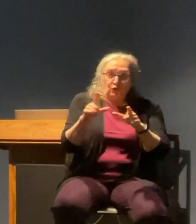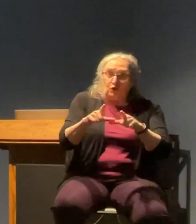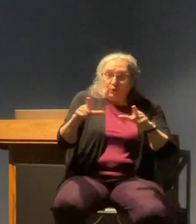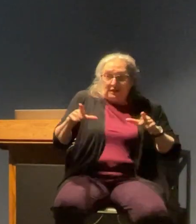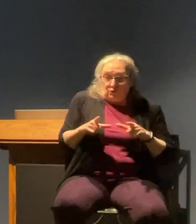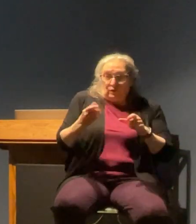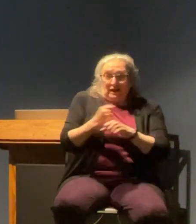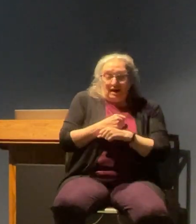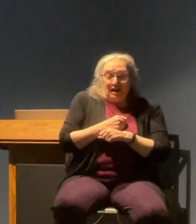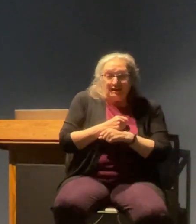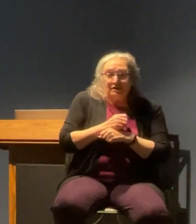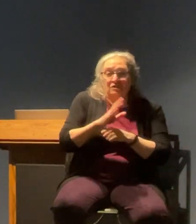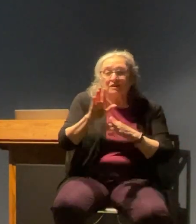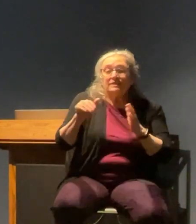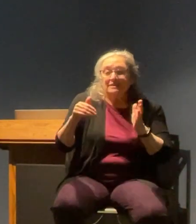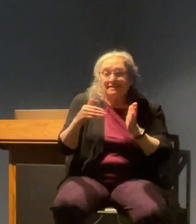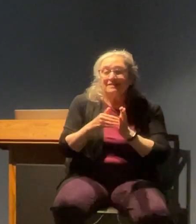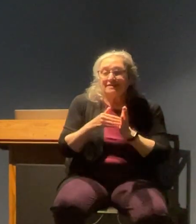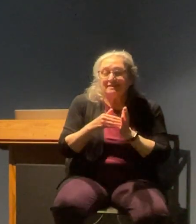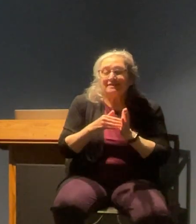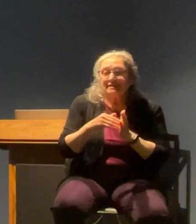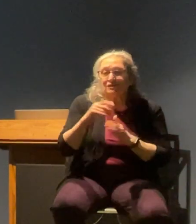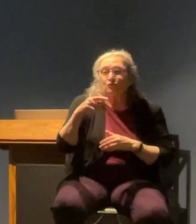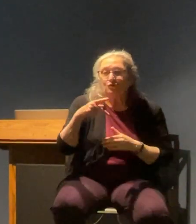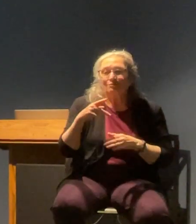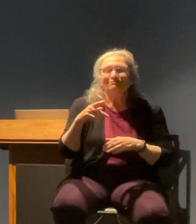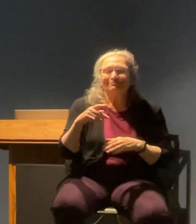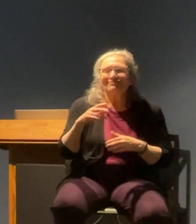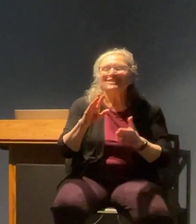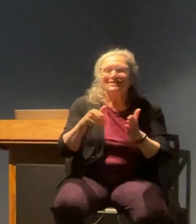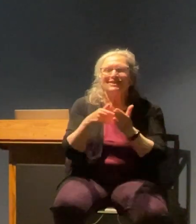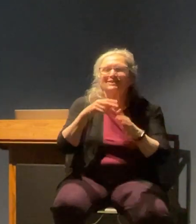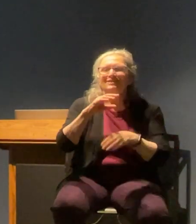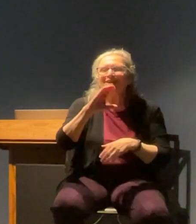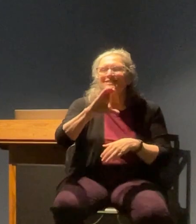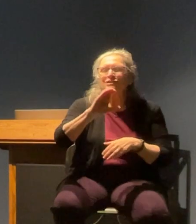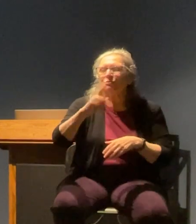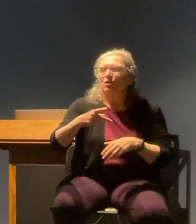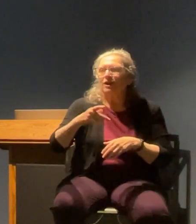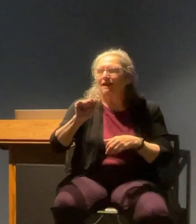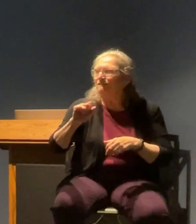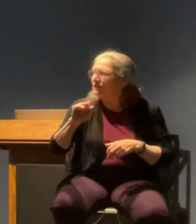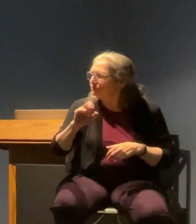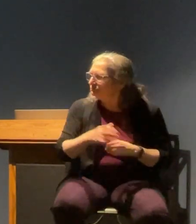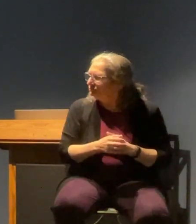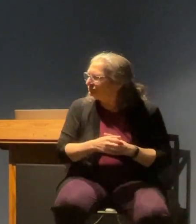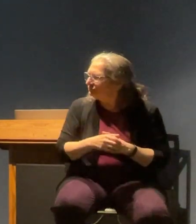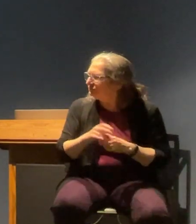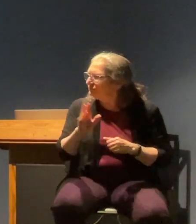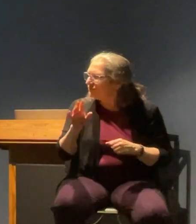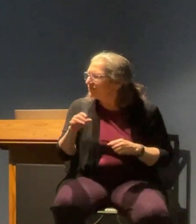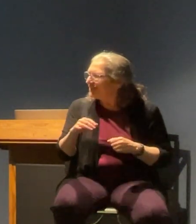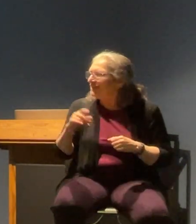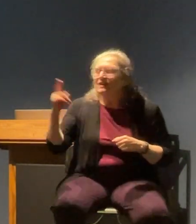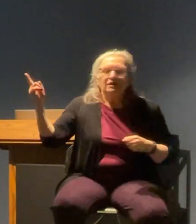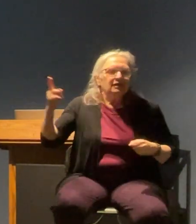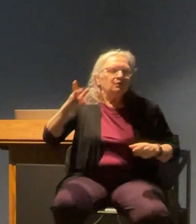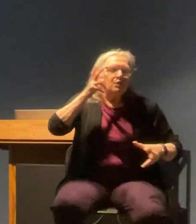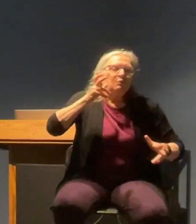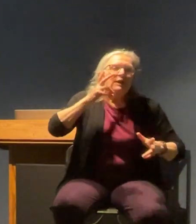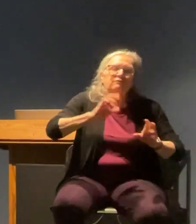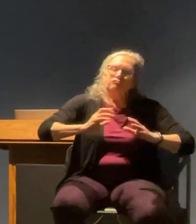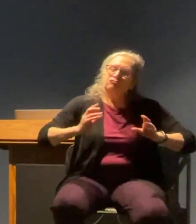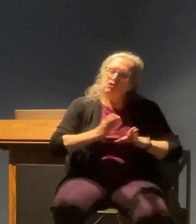Central Park Avenue, right? Here we're hosting all of our services and programs from civic engagement, financial literacy, career readiness, the list goes